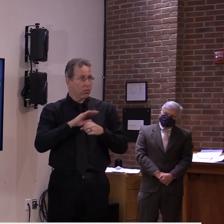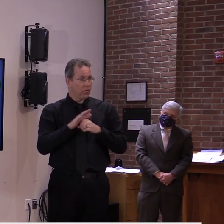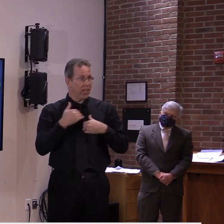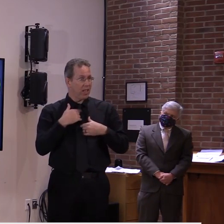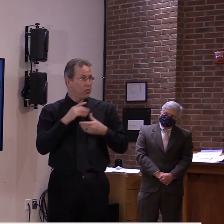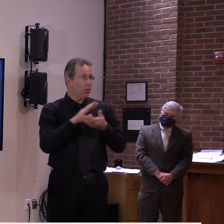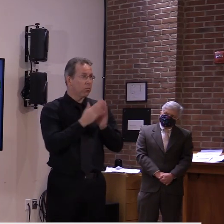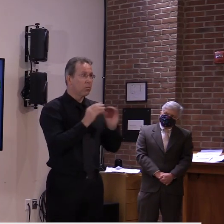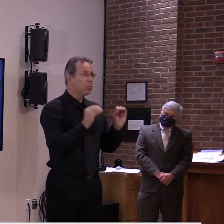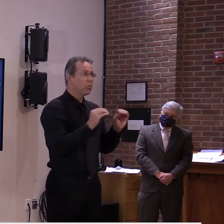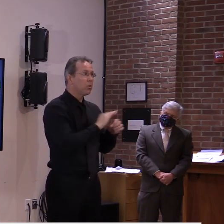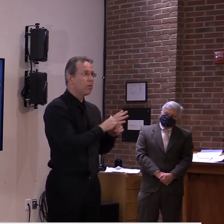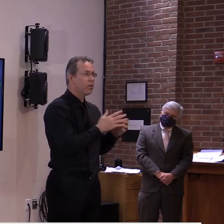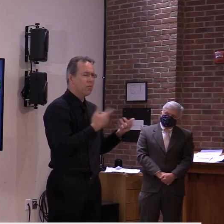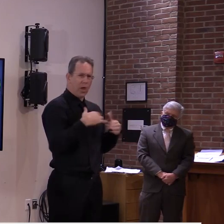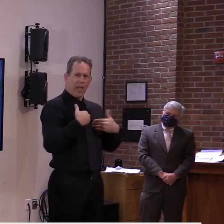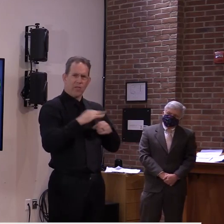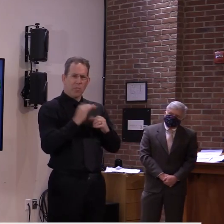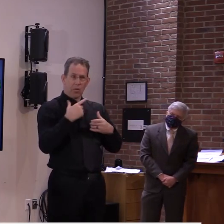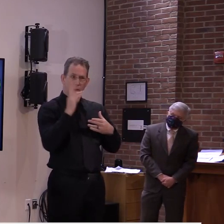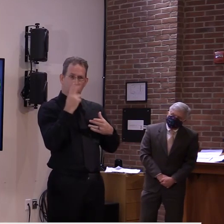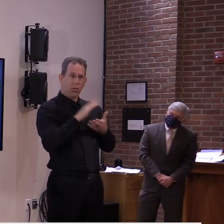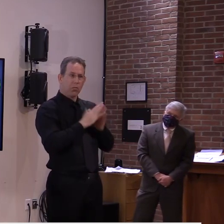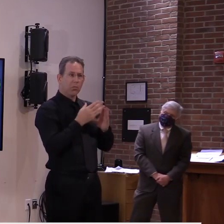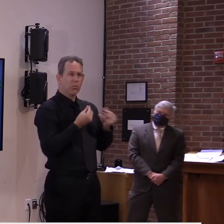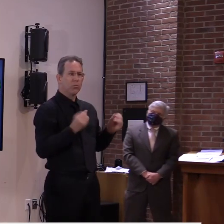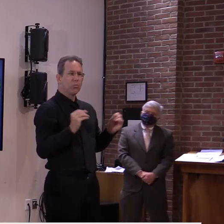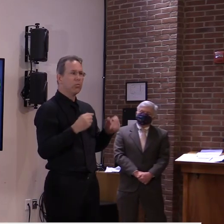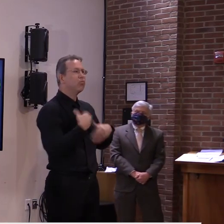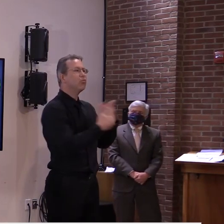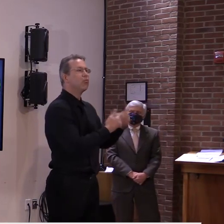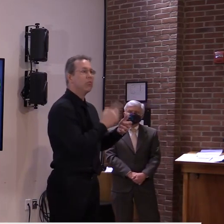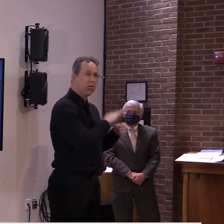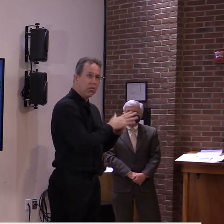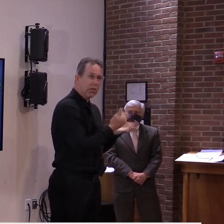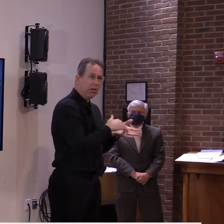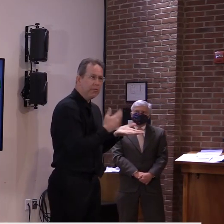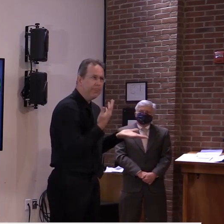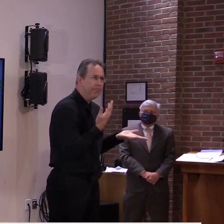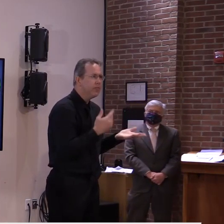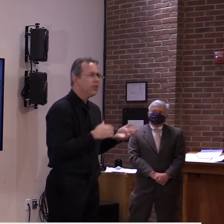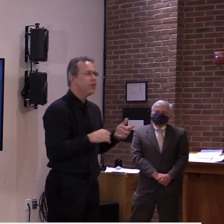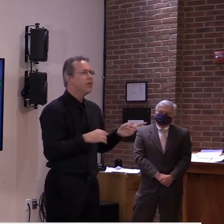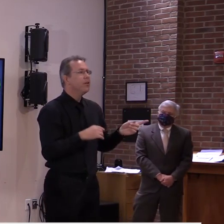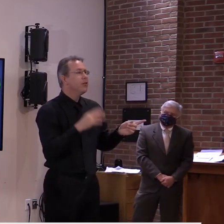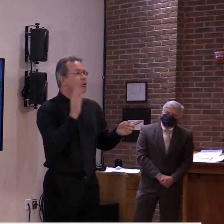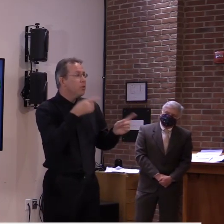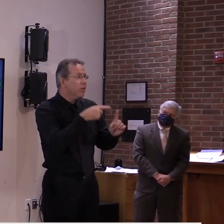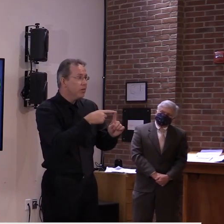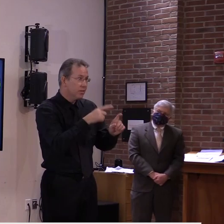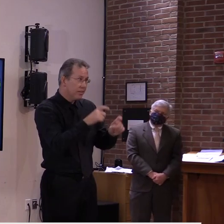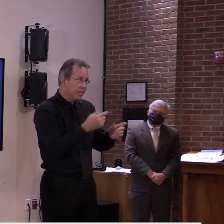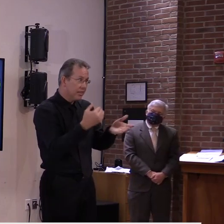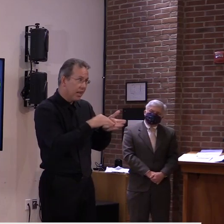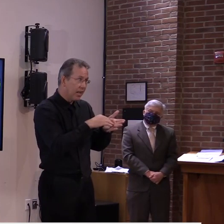themselves, we generally don't worry about their turning negative in the